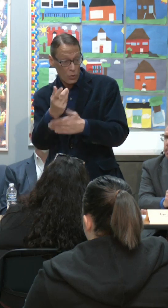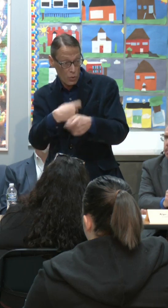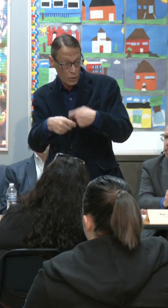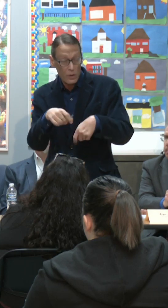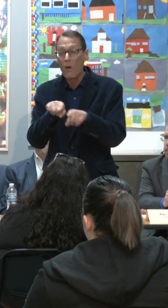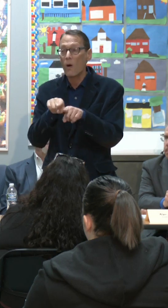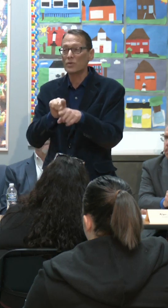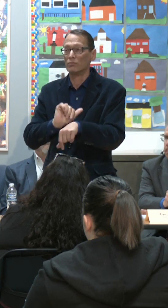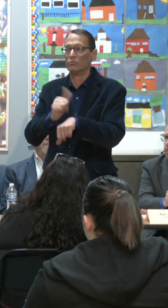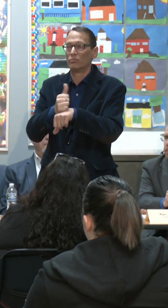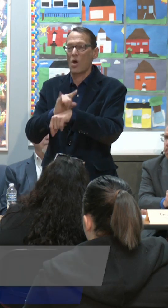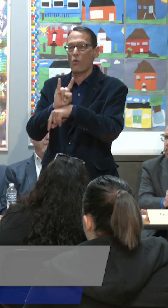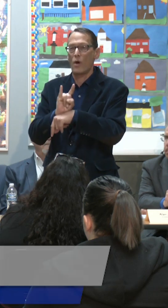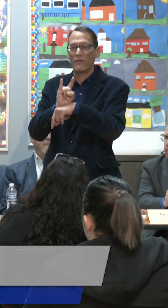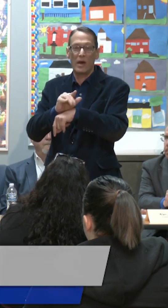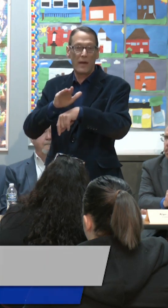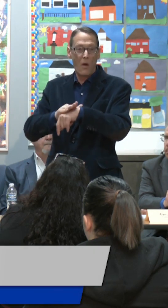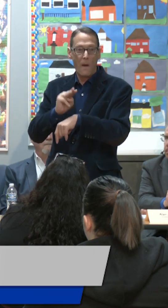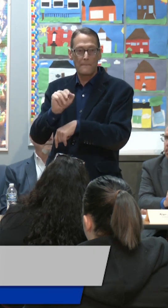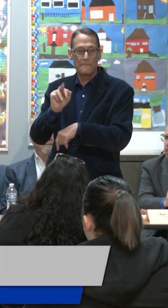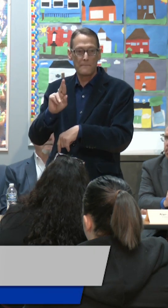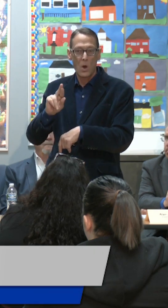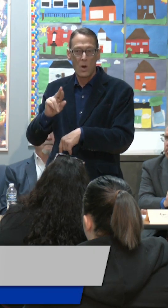going on there. And